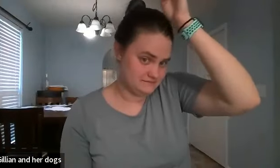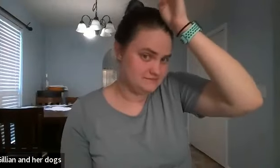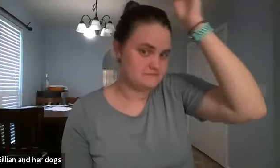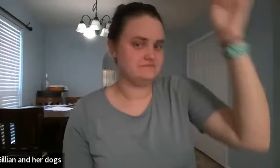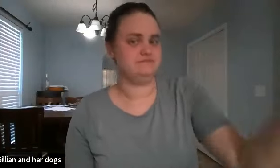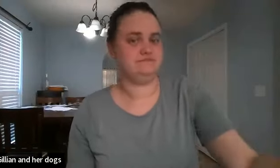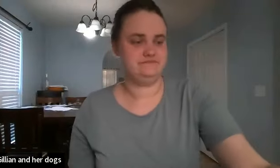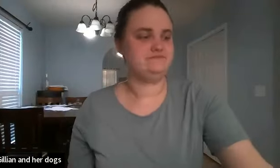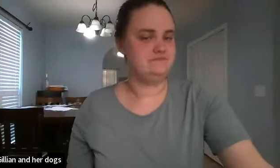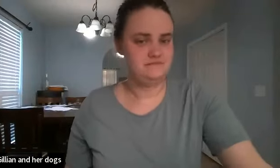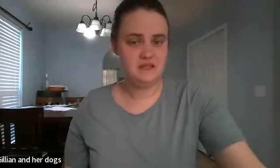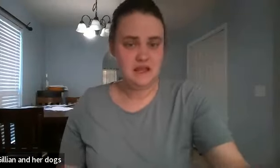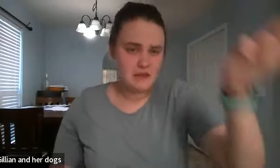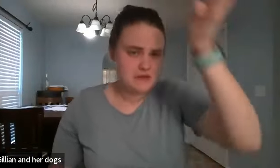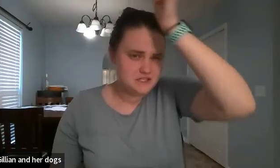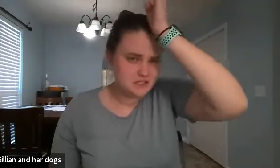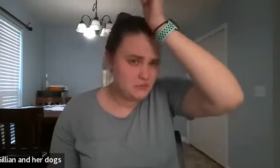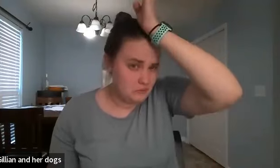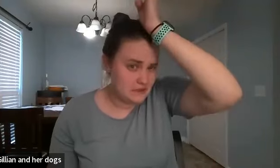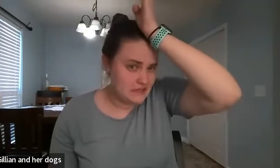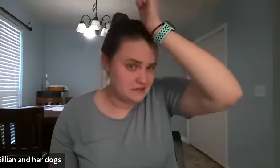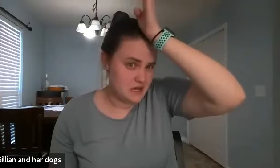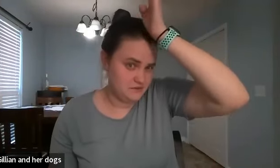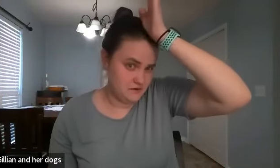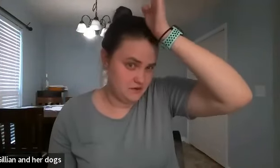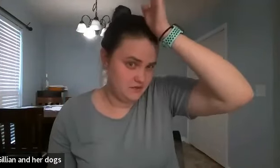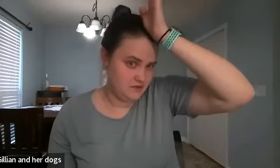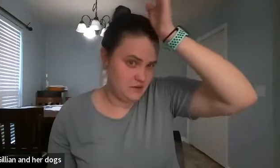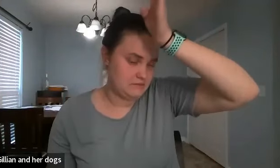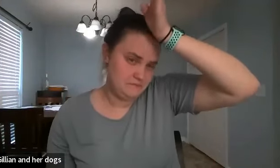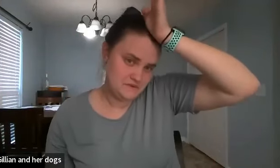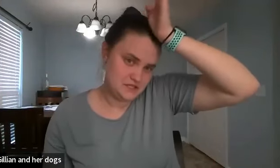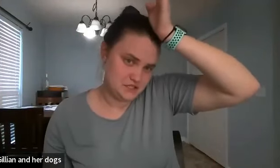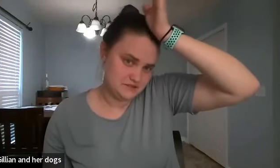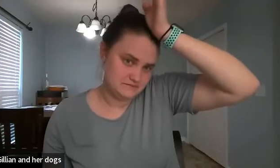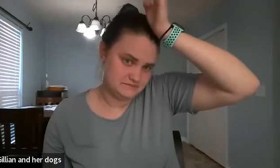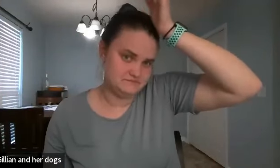And make sure to go really on top of your head when you do that one. Shark.